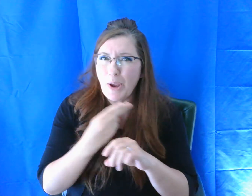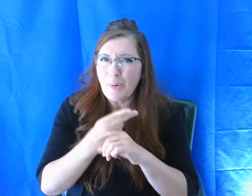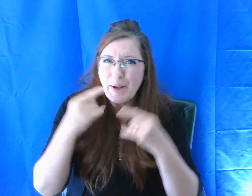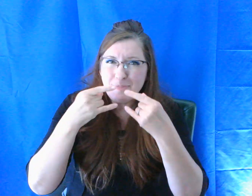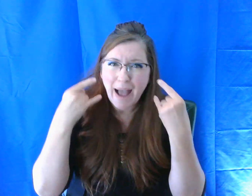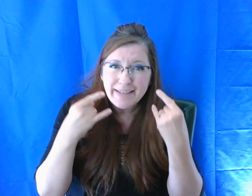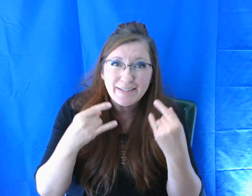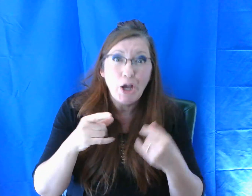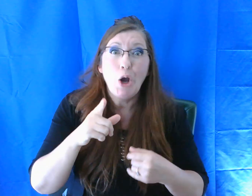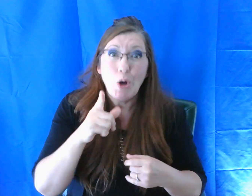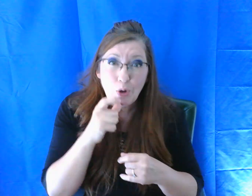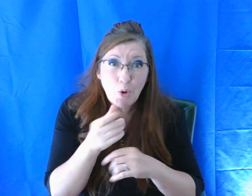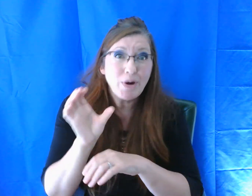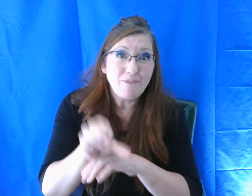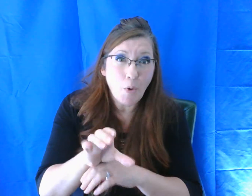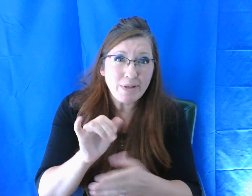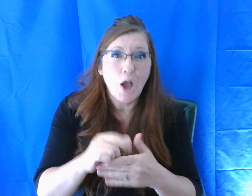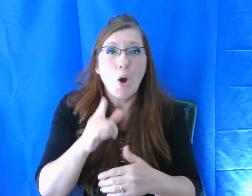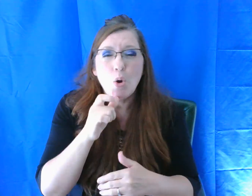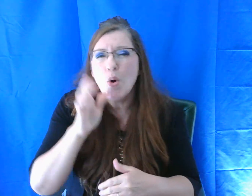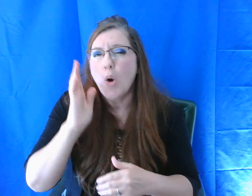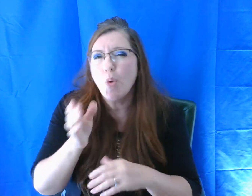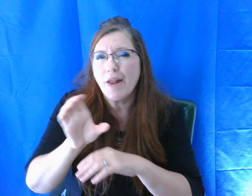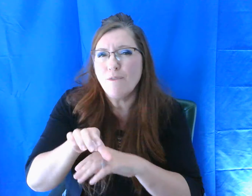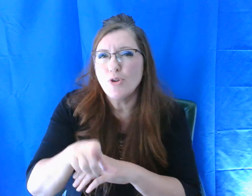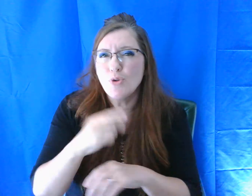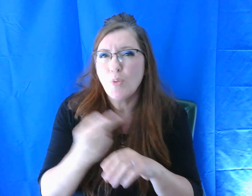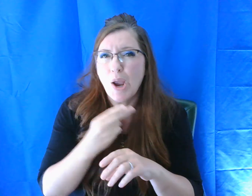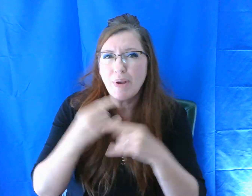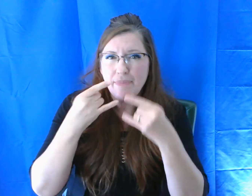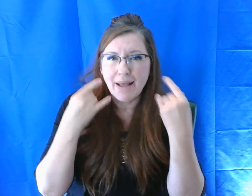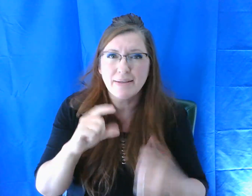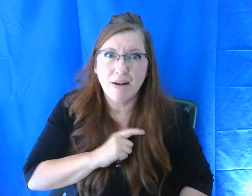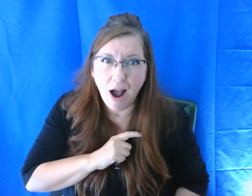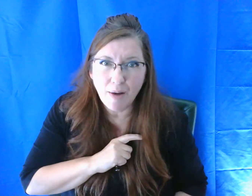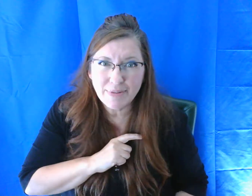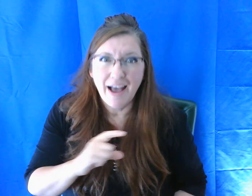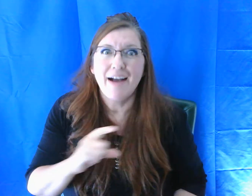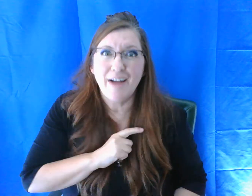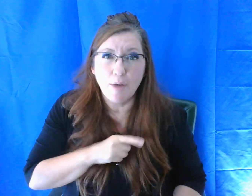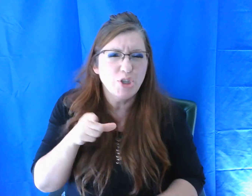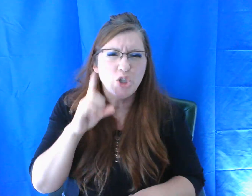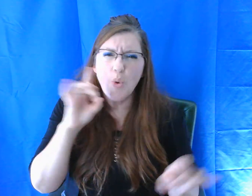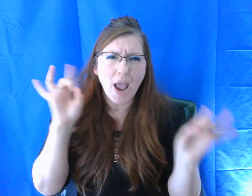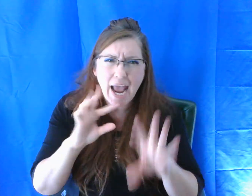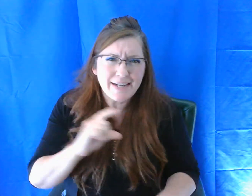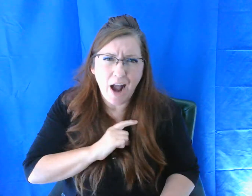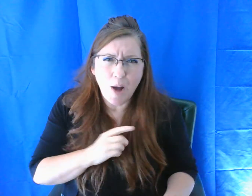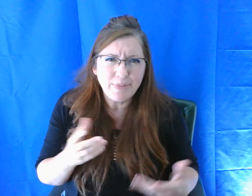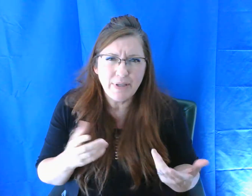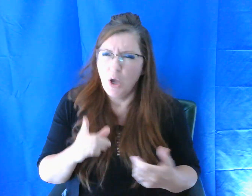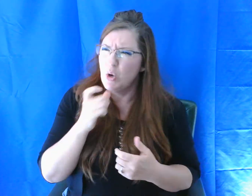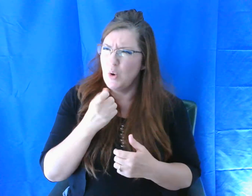Guess who would enforce that? Guess who would enforce you wearing a mask? The cops. The cops that you guys hate so much. Who said I hated cops? We know you